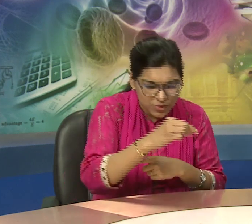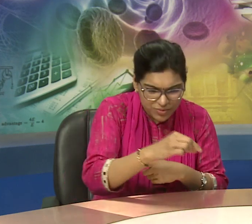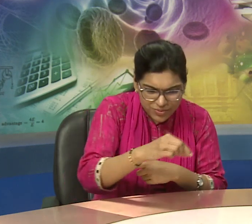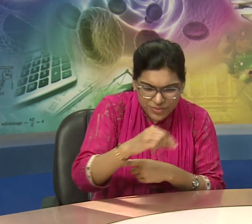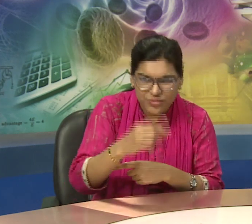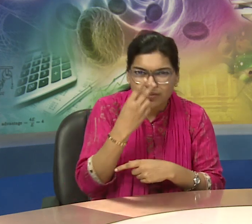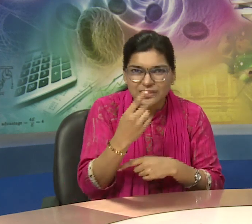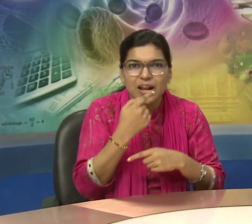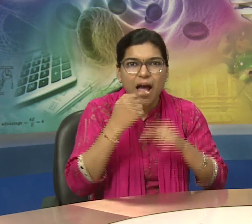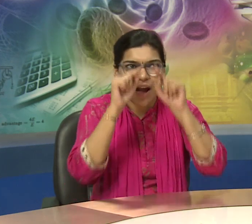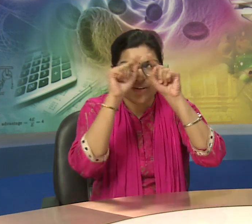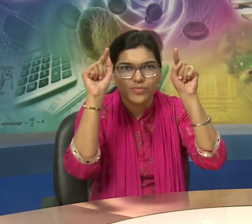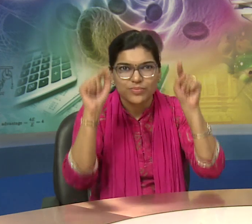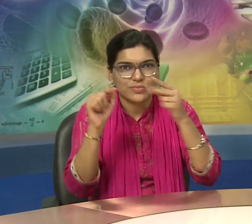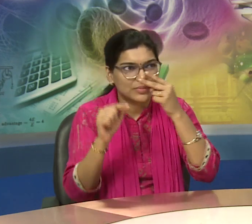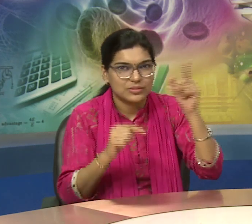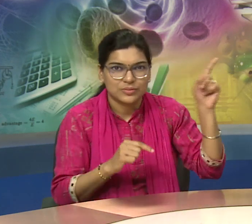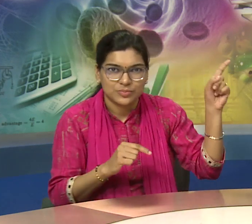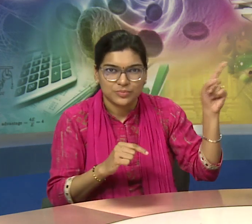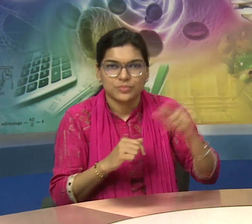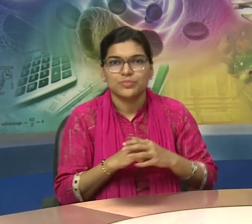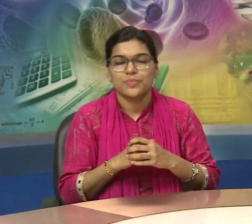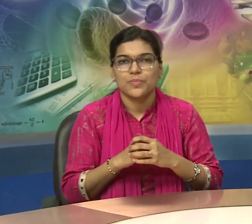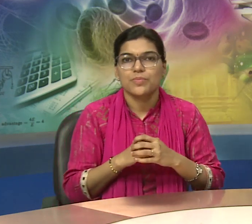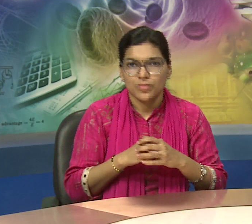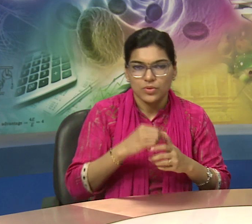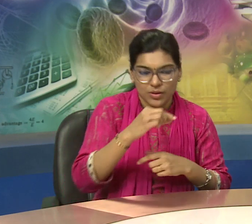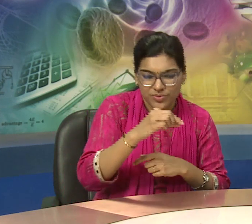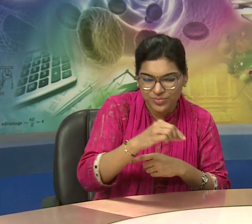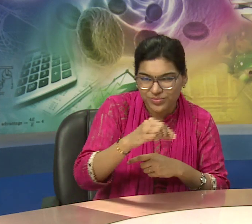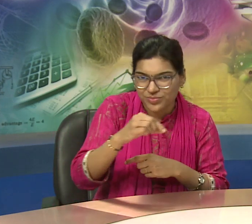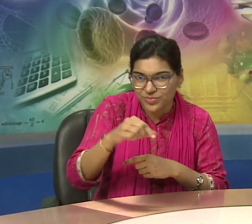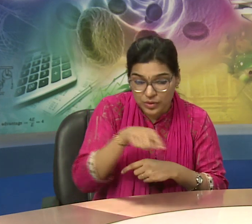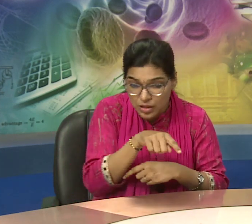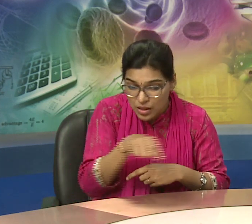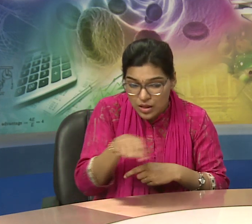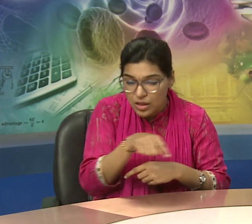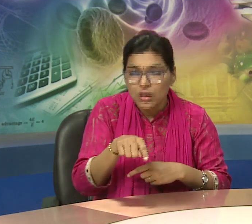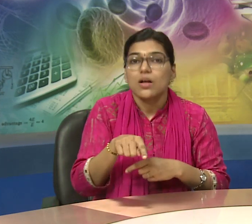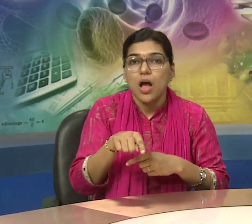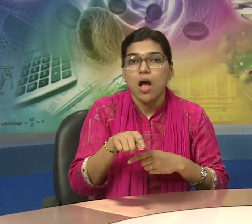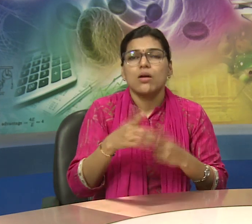QWERTY. It is because of the alphabets written under the red box you can see.